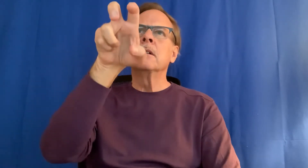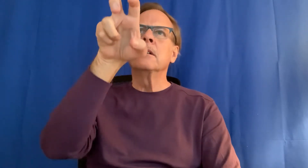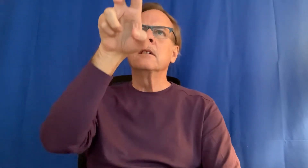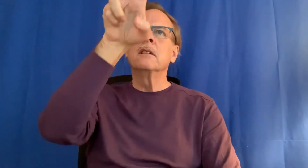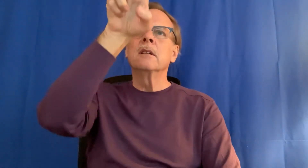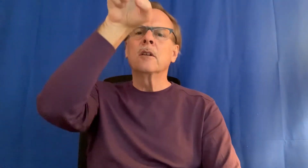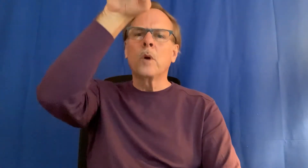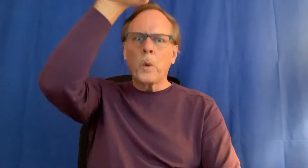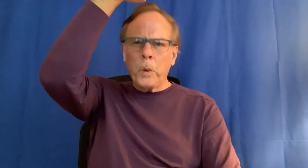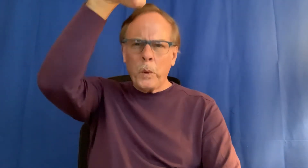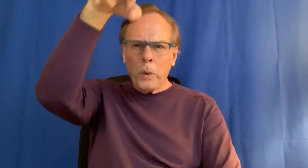and then it went